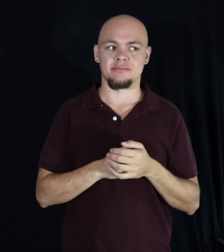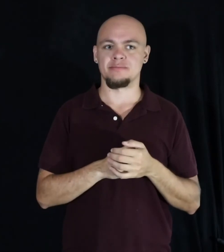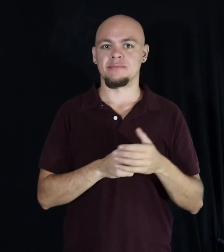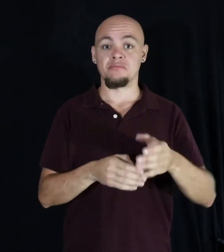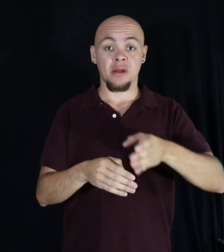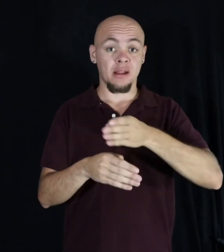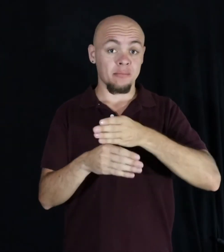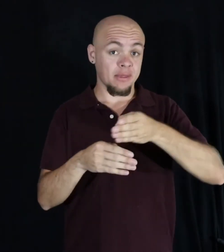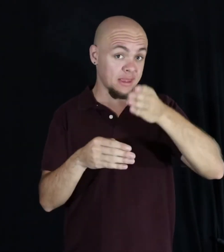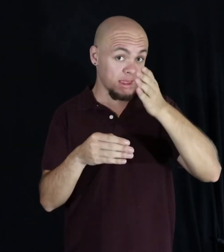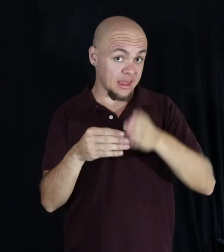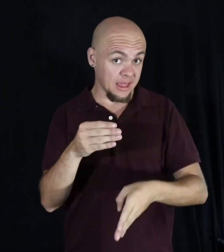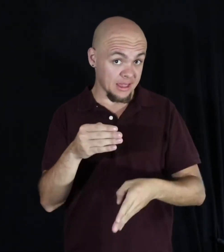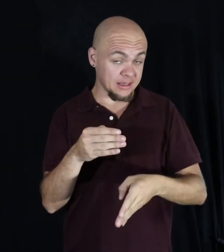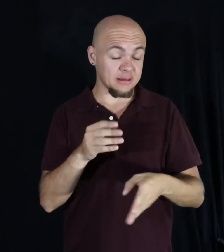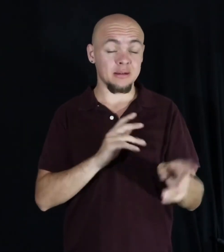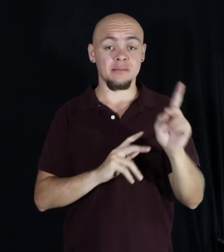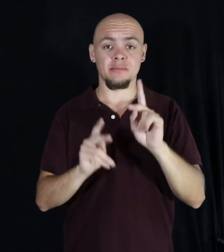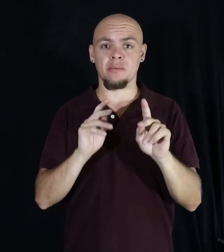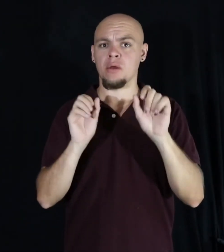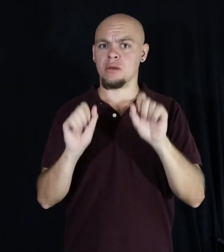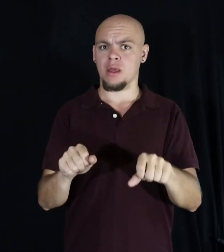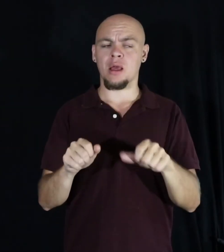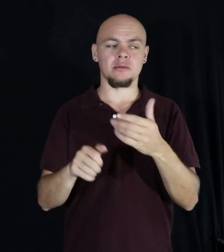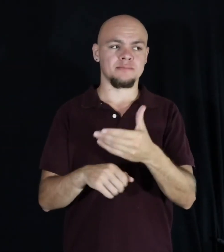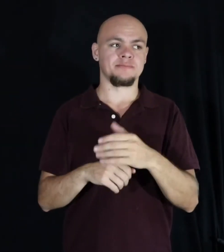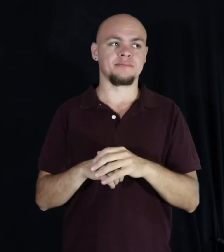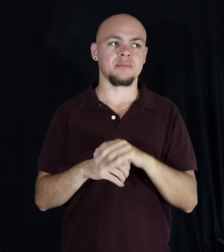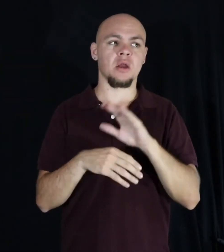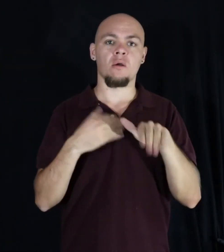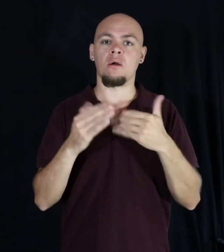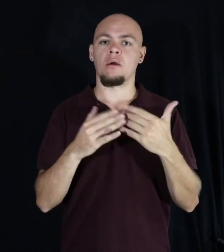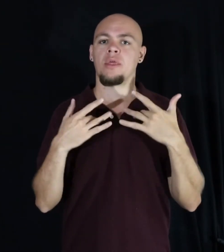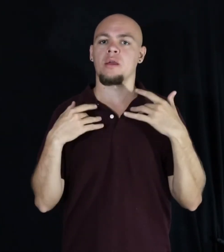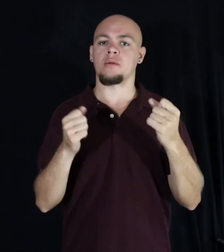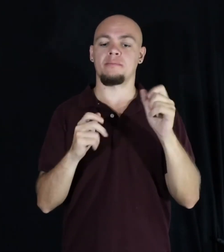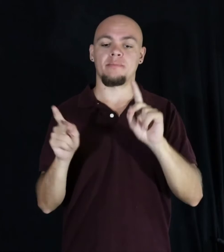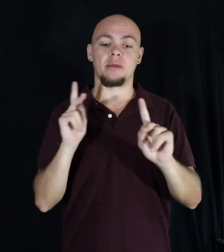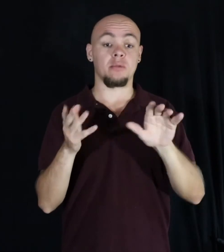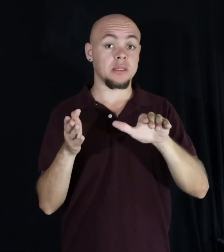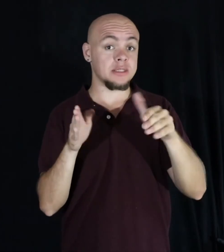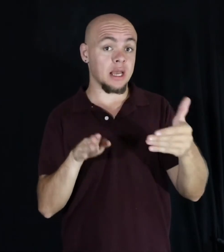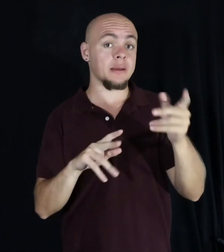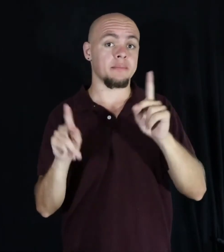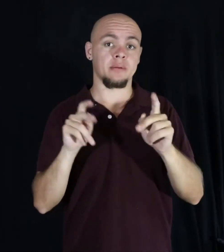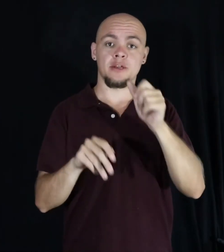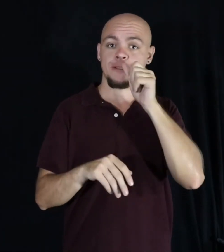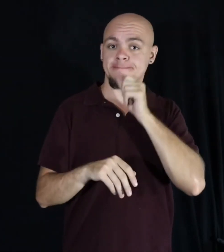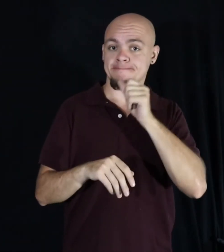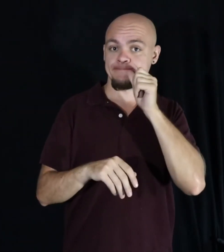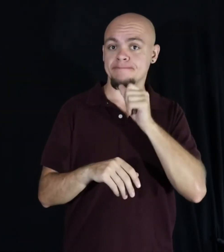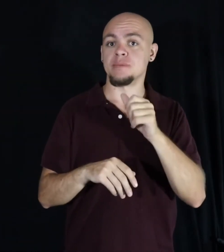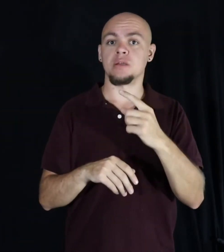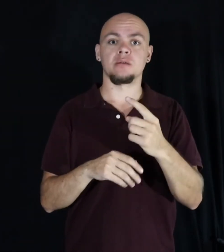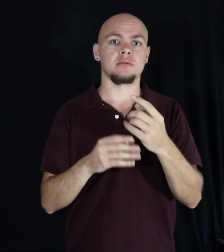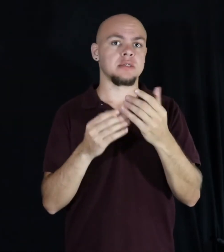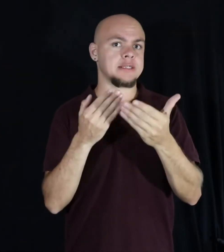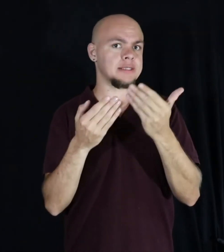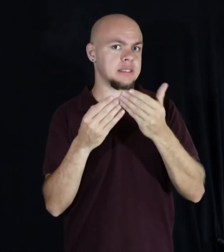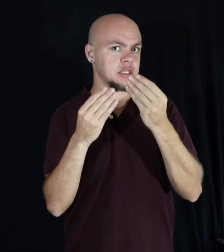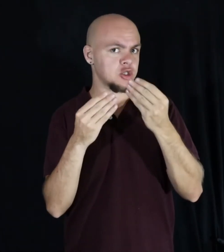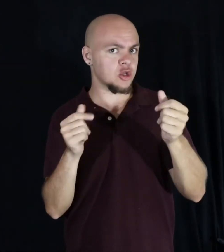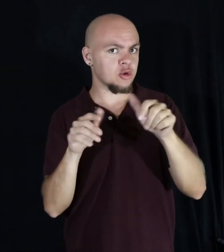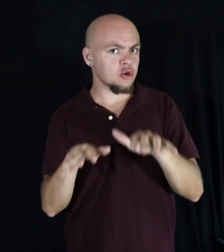amazingly, again, people were able to do it. For example, all the courageous TED Talks, people dying or people suffering, there was also one with easy solutions around.